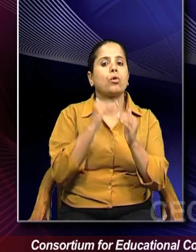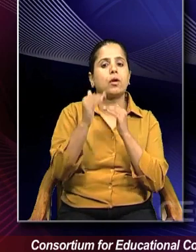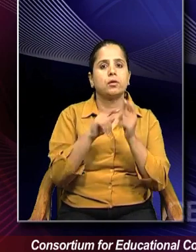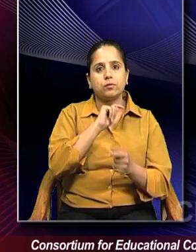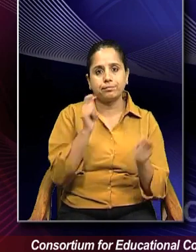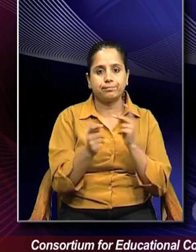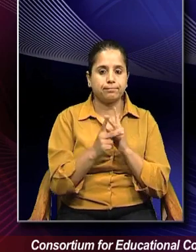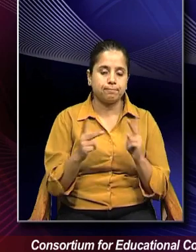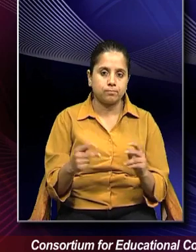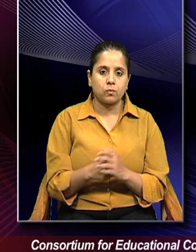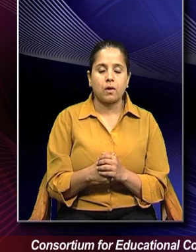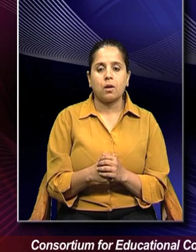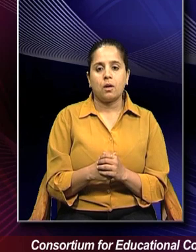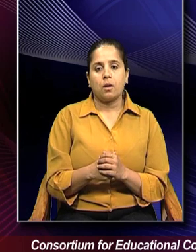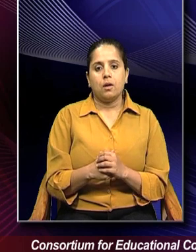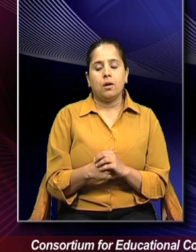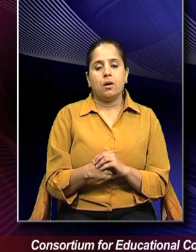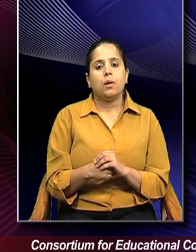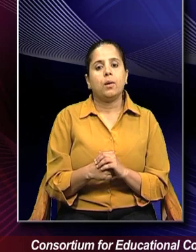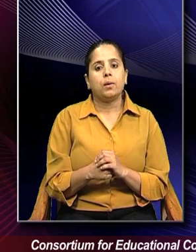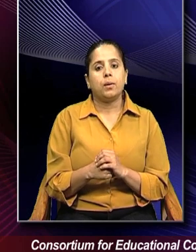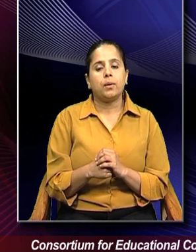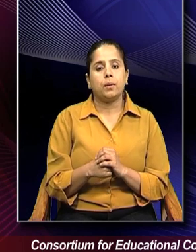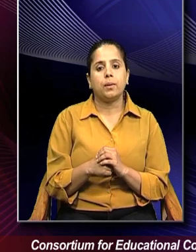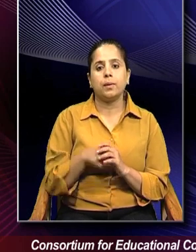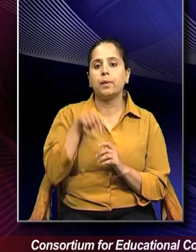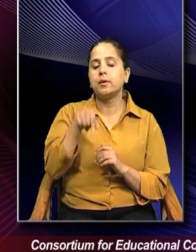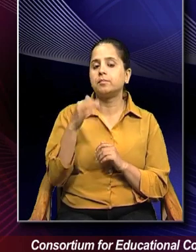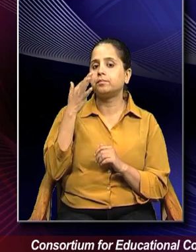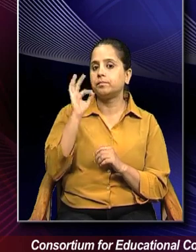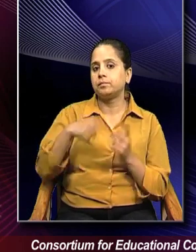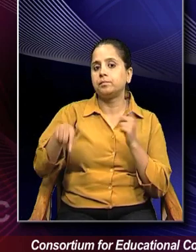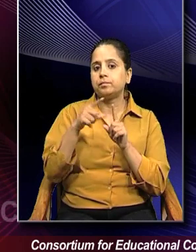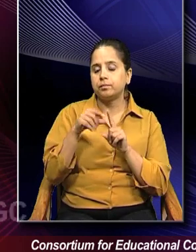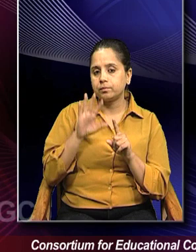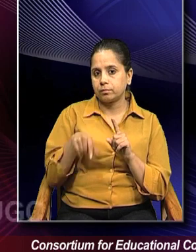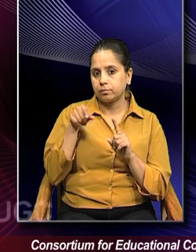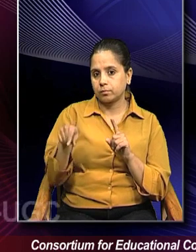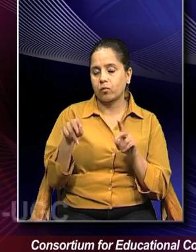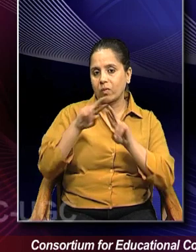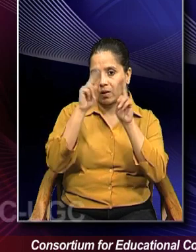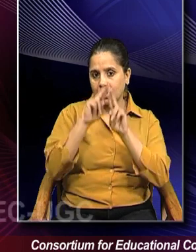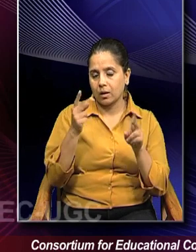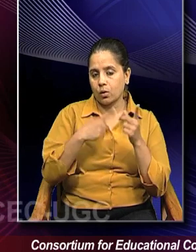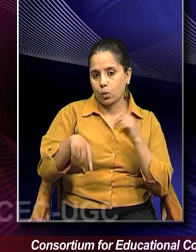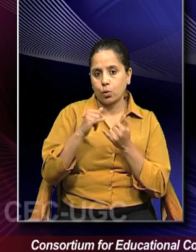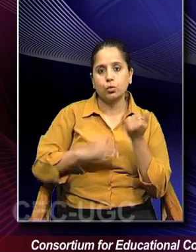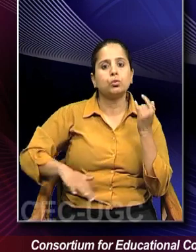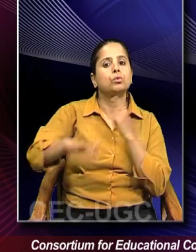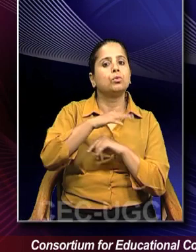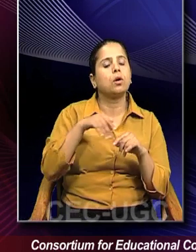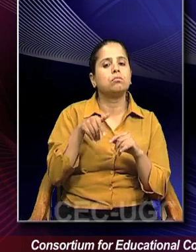changes are not adequately taken account of by international